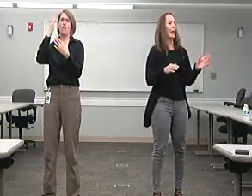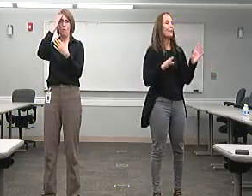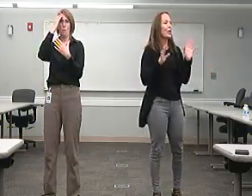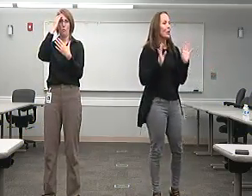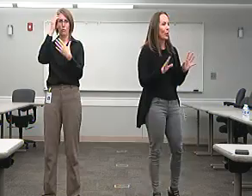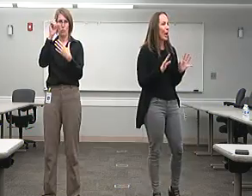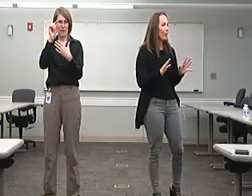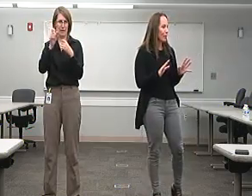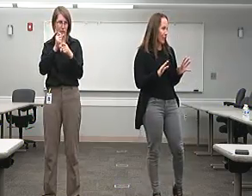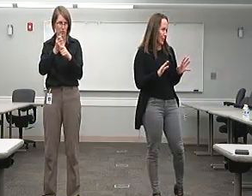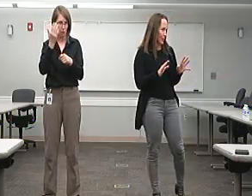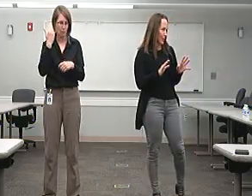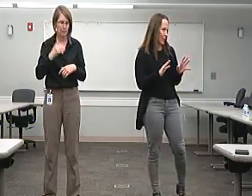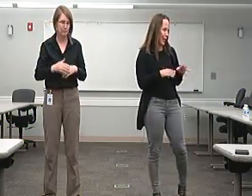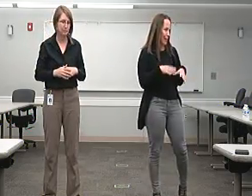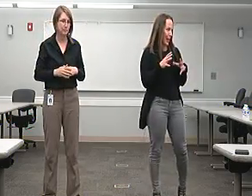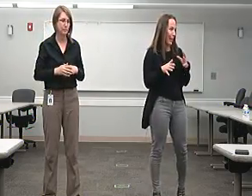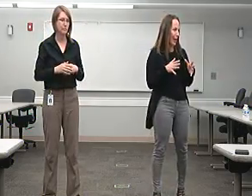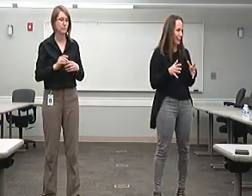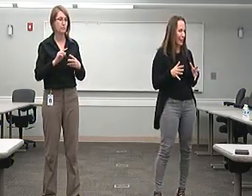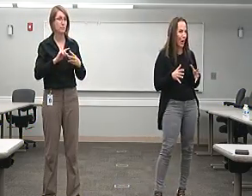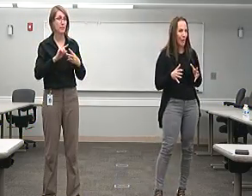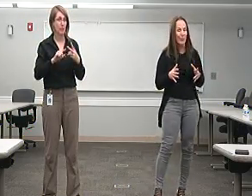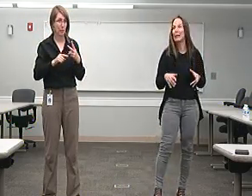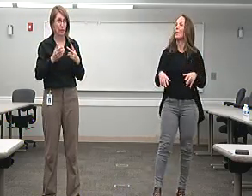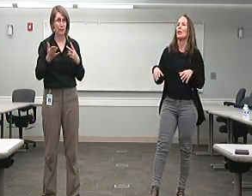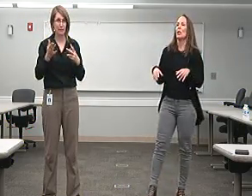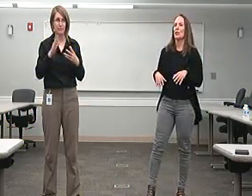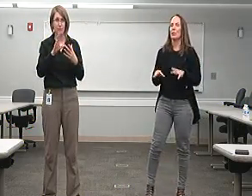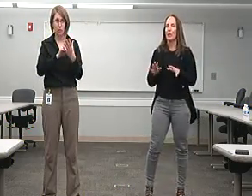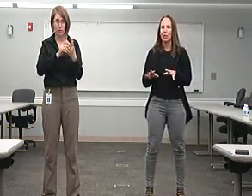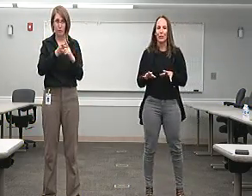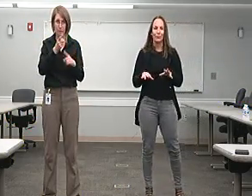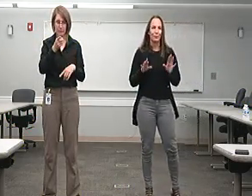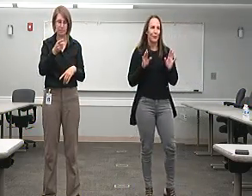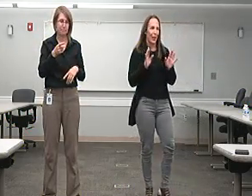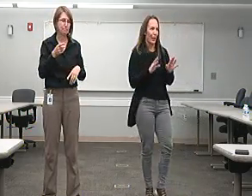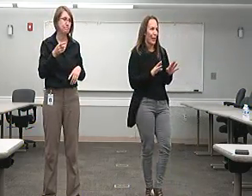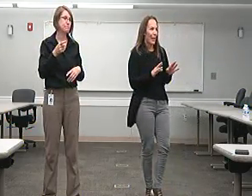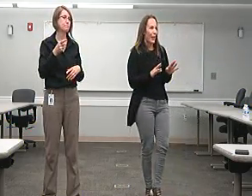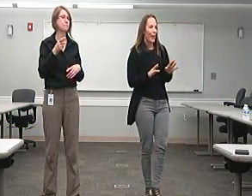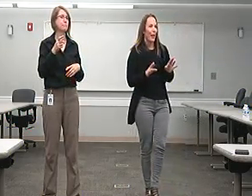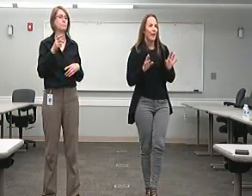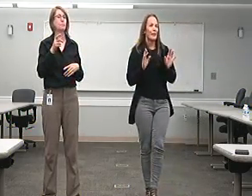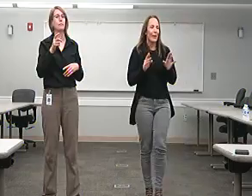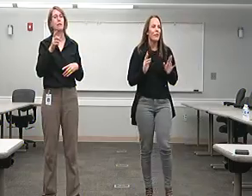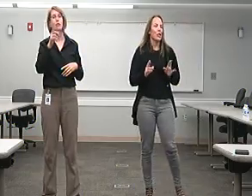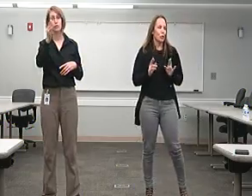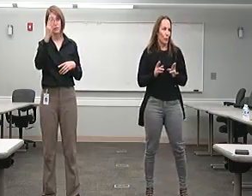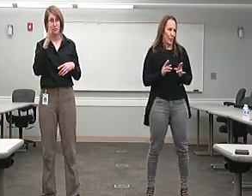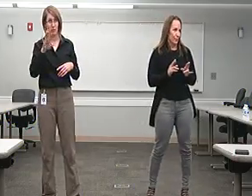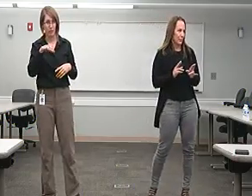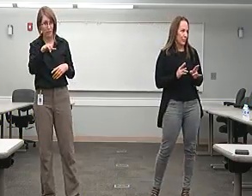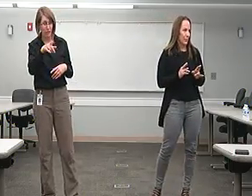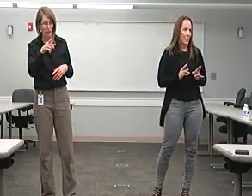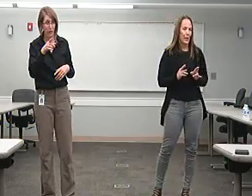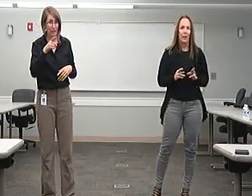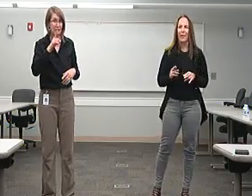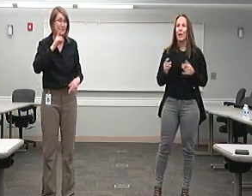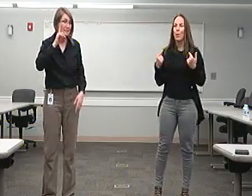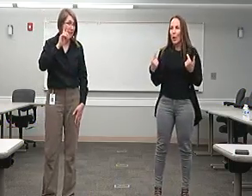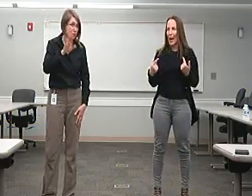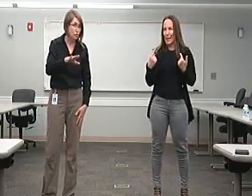the things that I got from our meeting. She said, Rachel, okay, deaf children, their